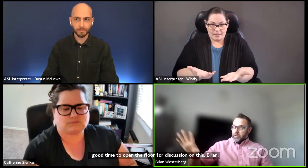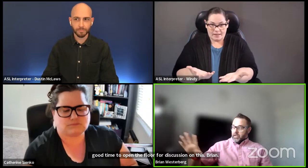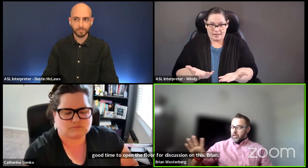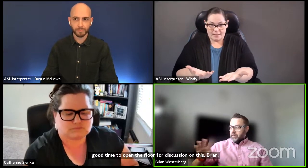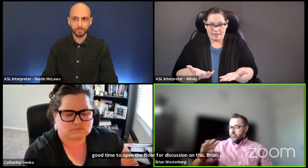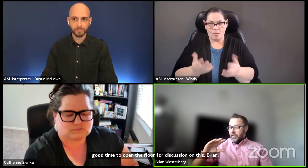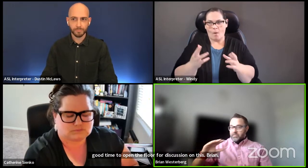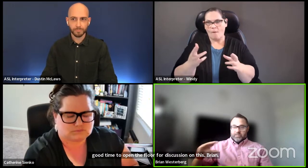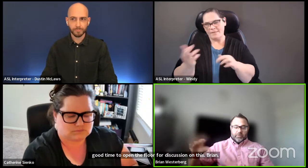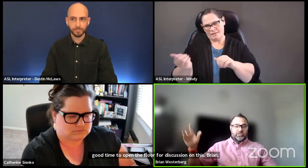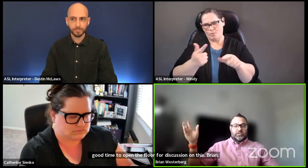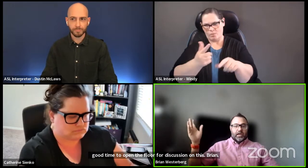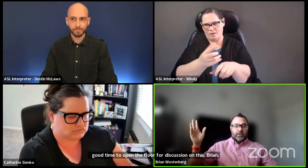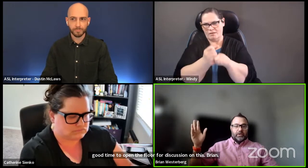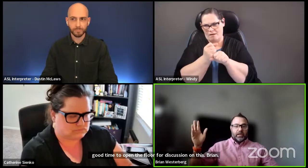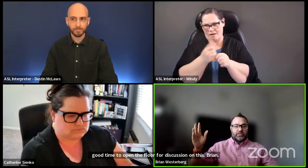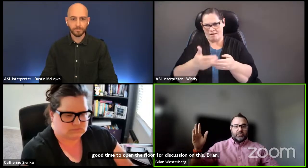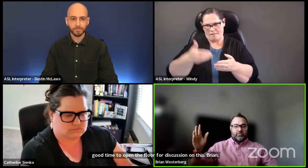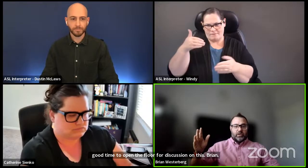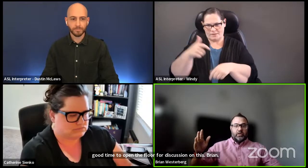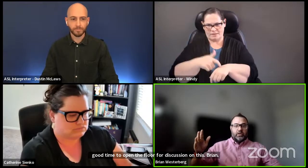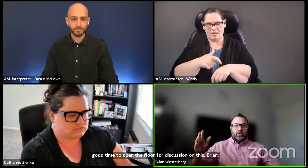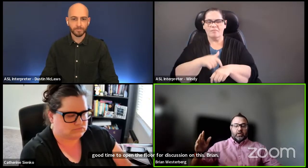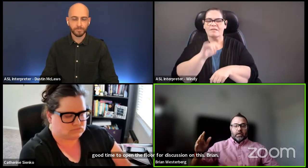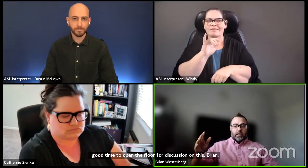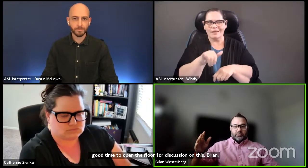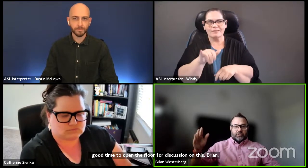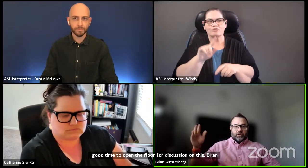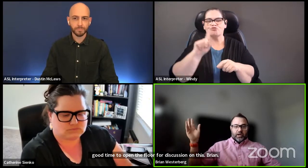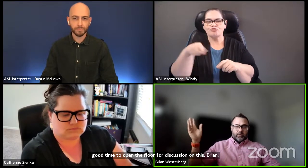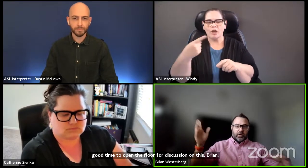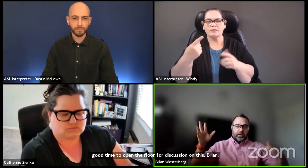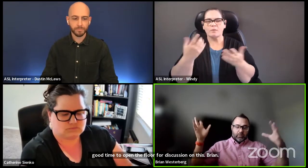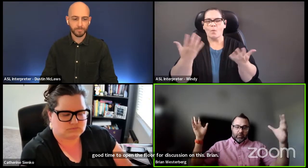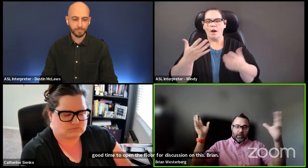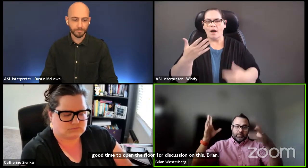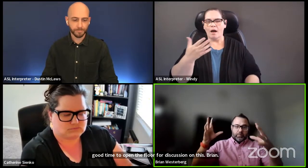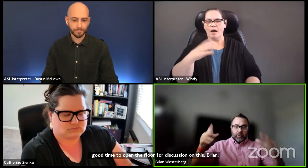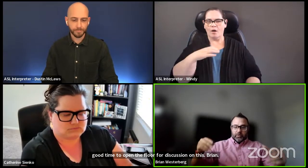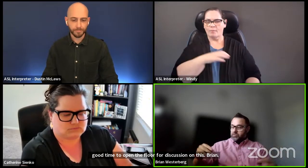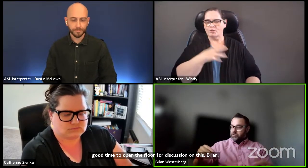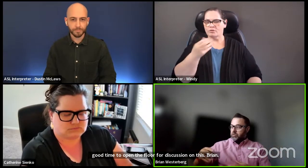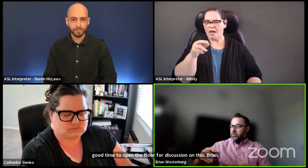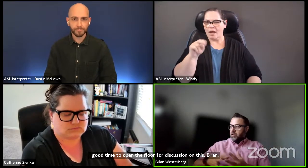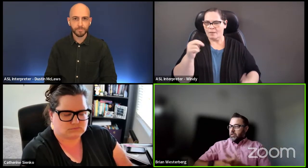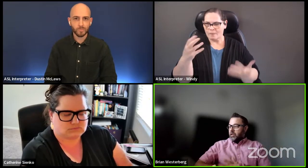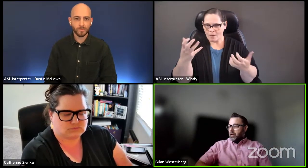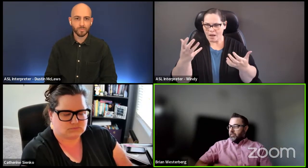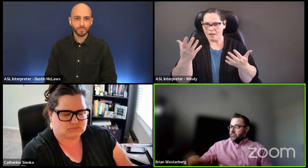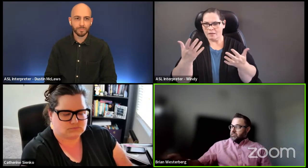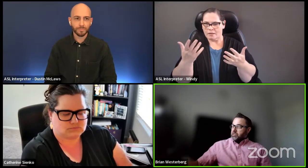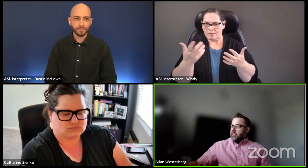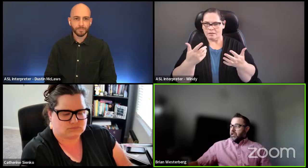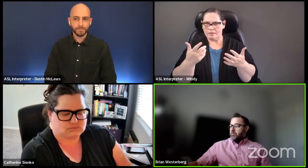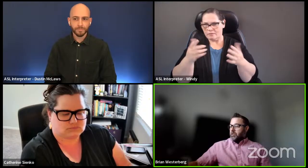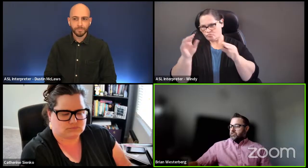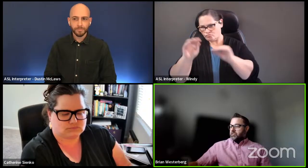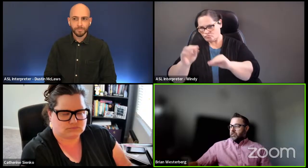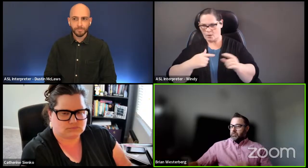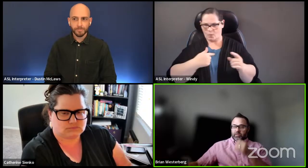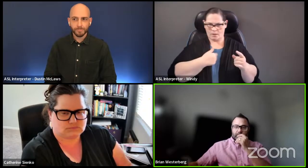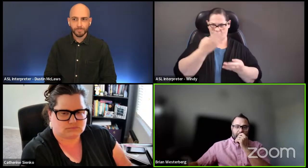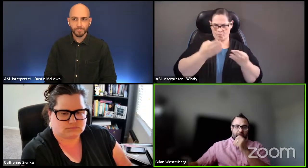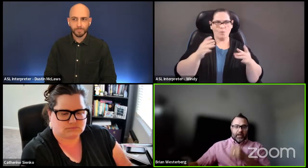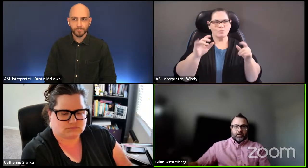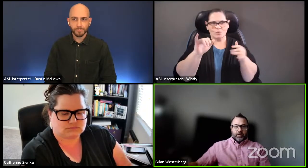hopefully everyone got it in advance. That was just a combination of what Commissioner Herron wanted and what we had proposed. So that's the document you're